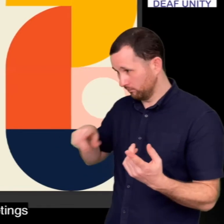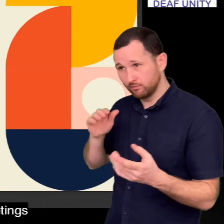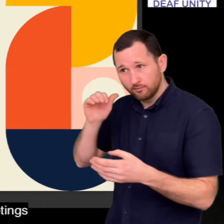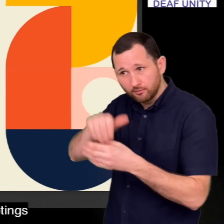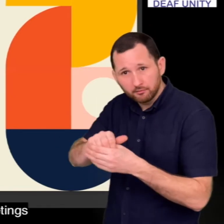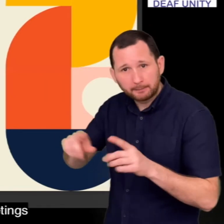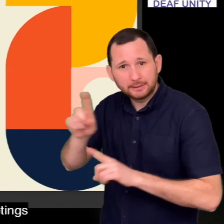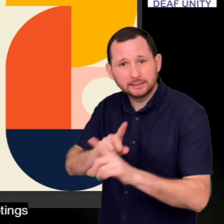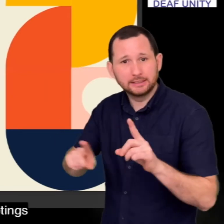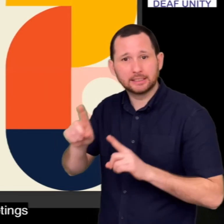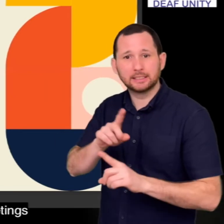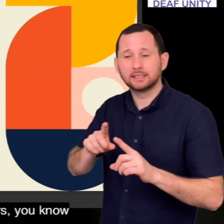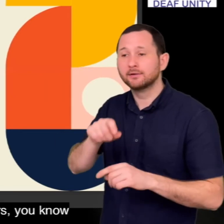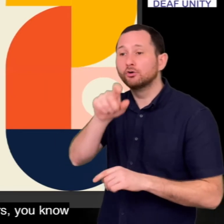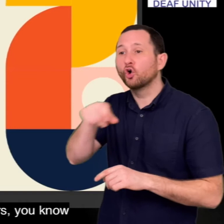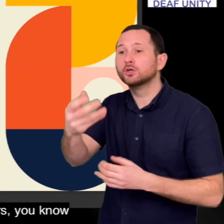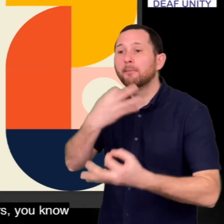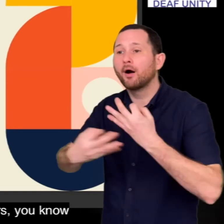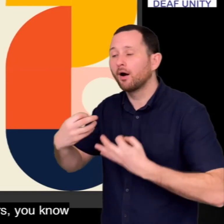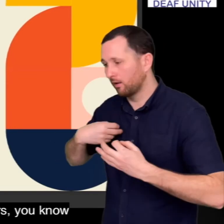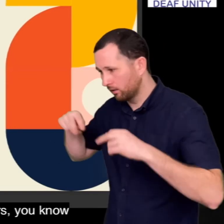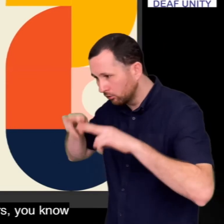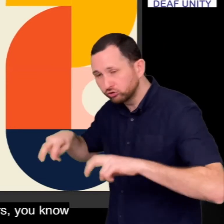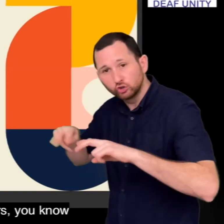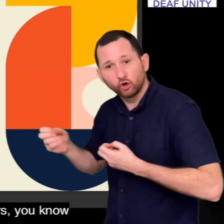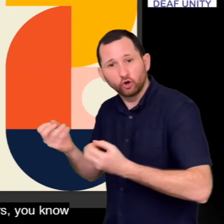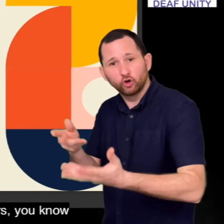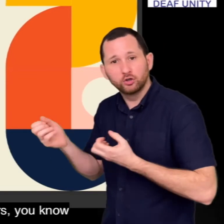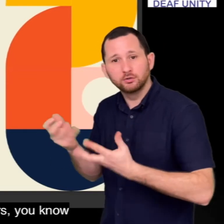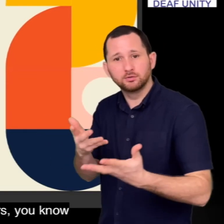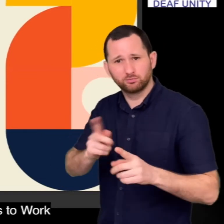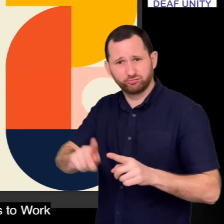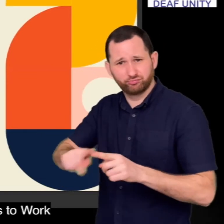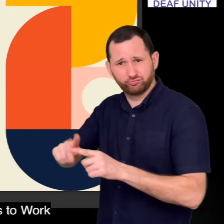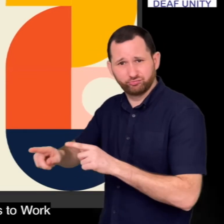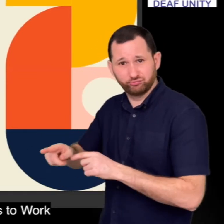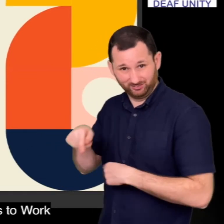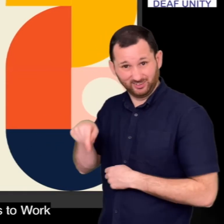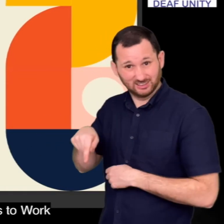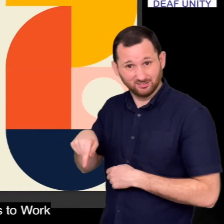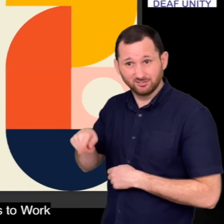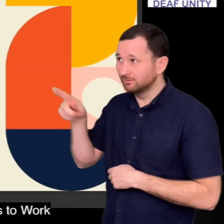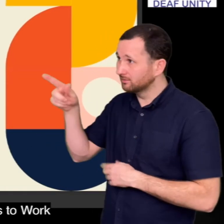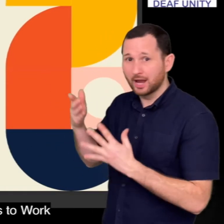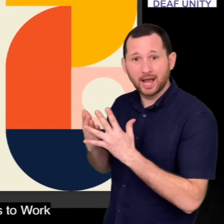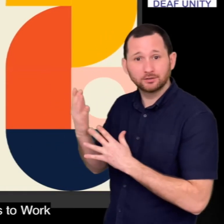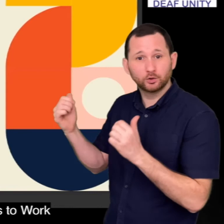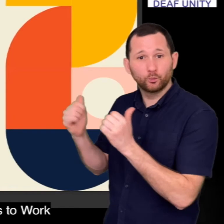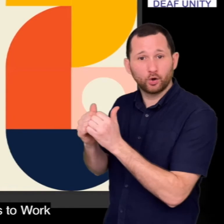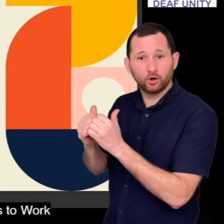attending meetings, doing research for our customers, all this other stuff that Access to